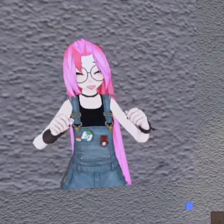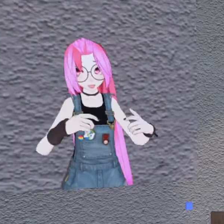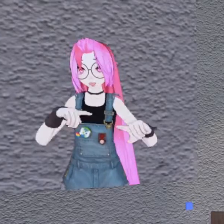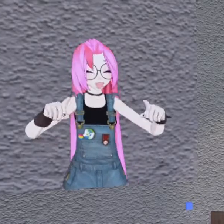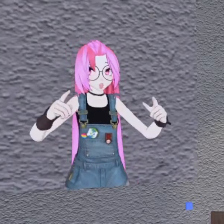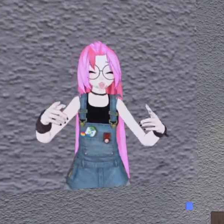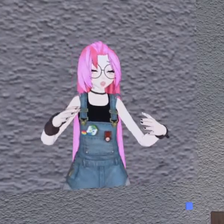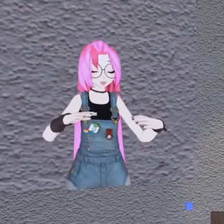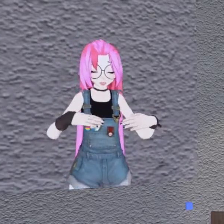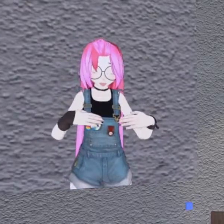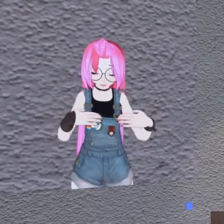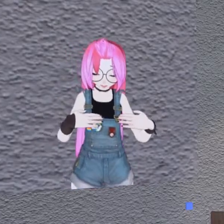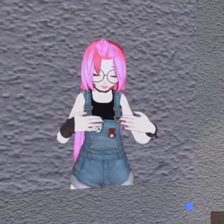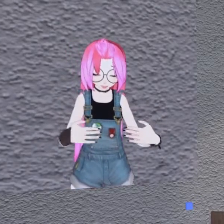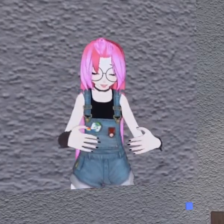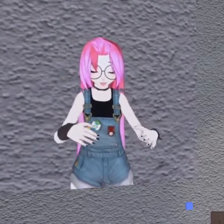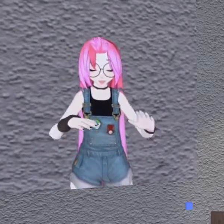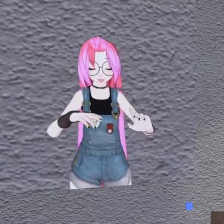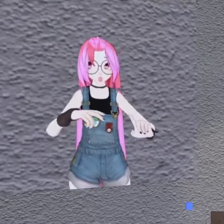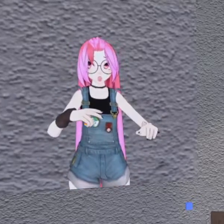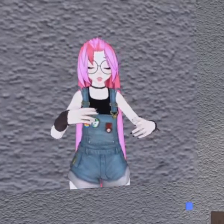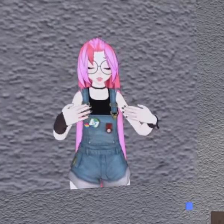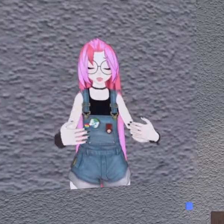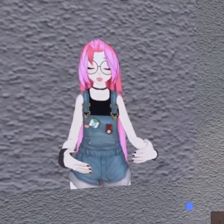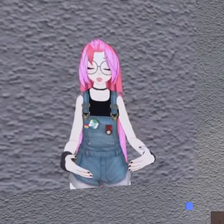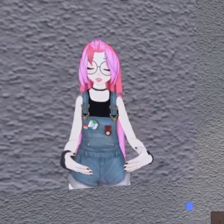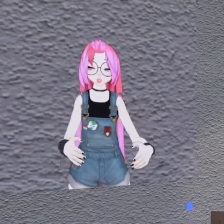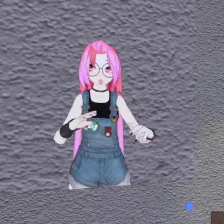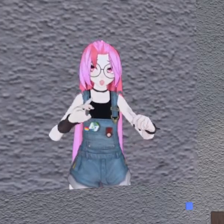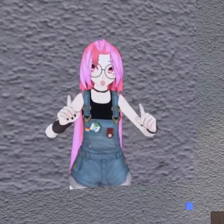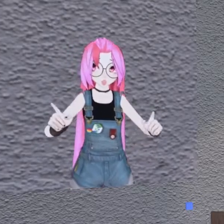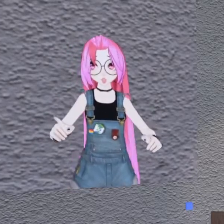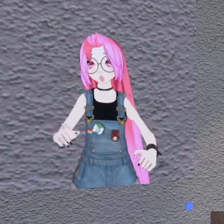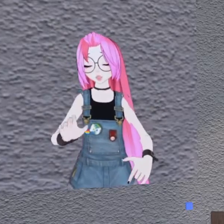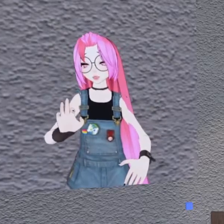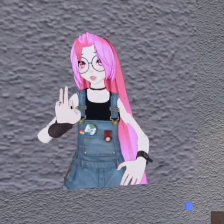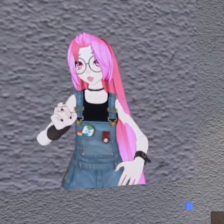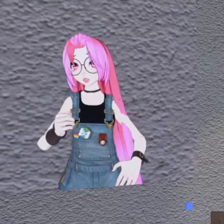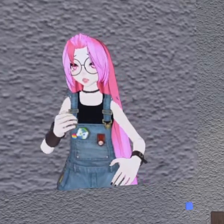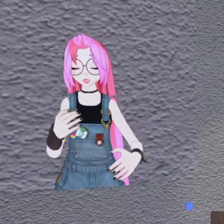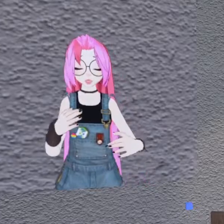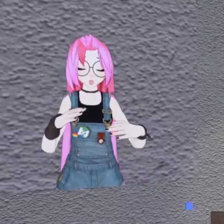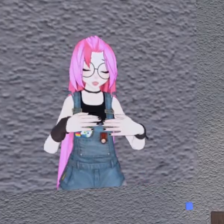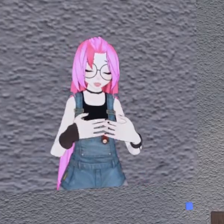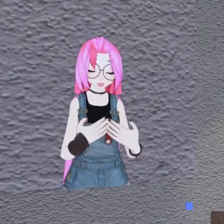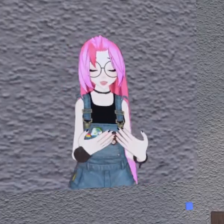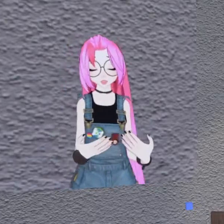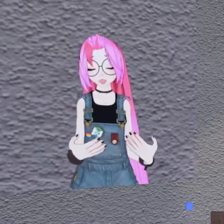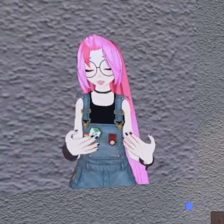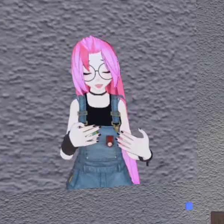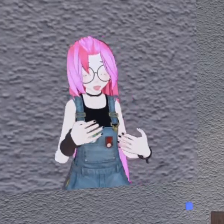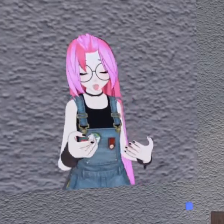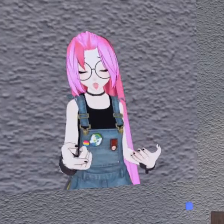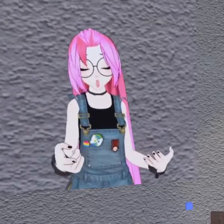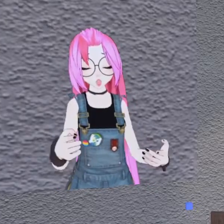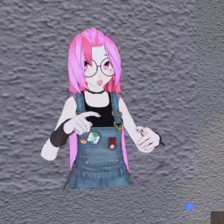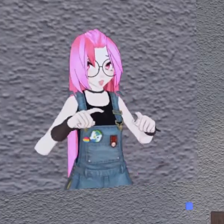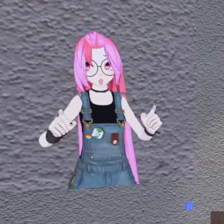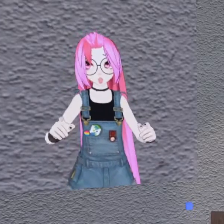Japan, anywhere. Just even the way they hold themselves, it's different, or the way that they ask how are you, it's different. And